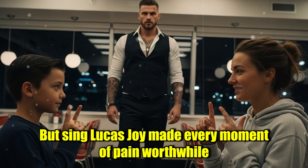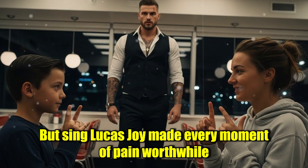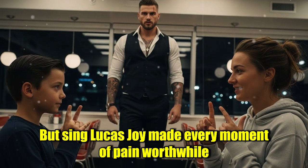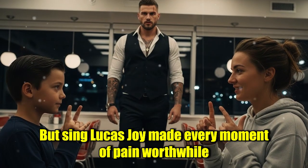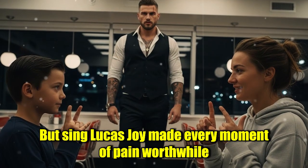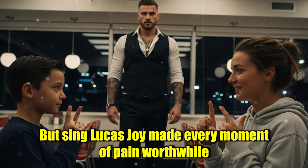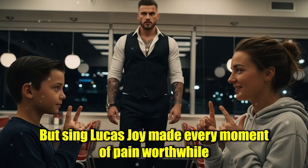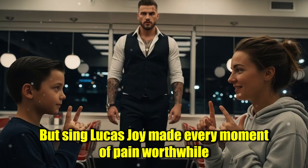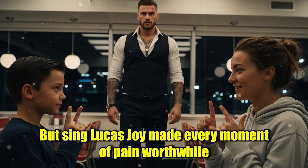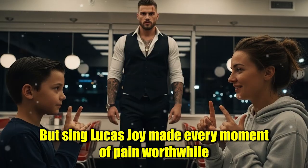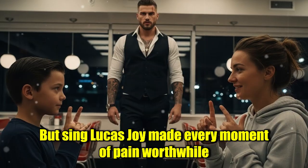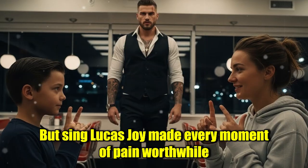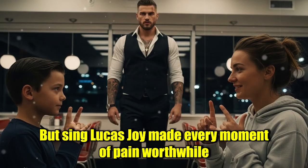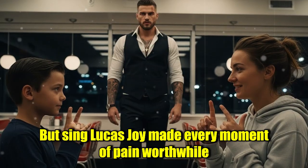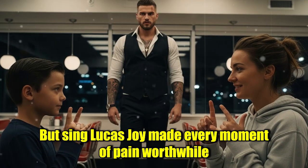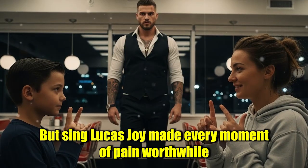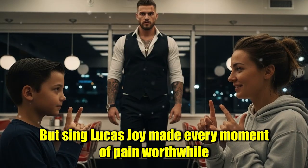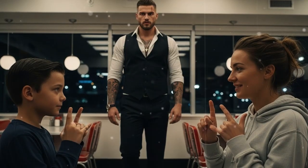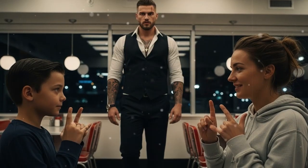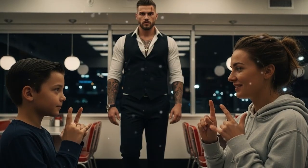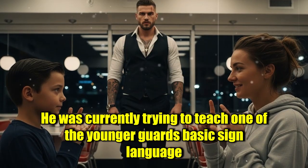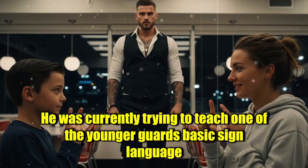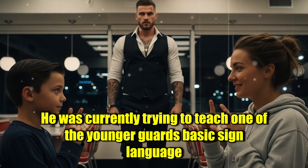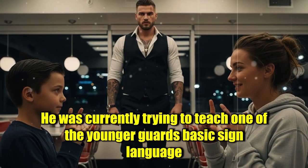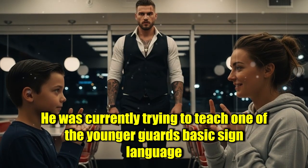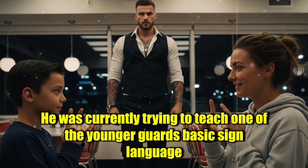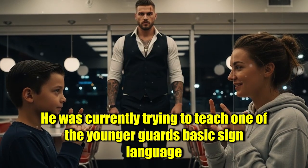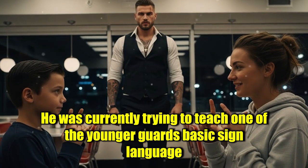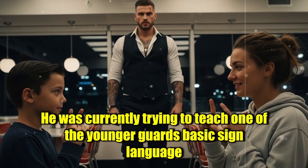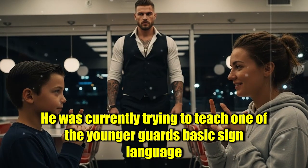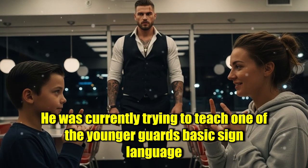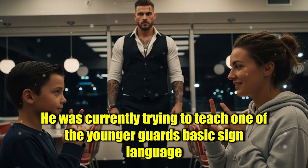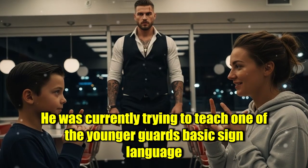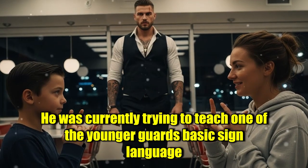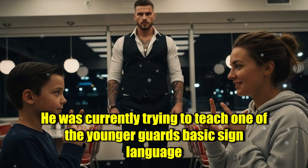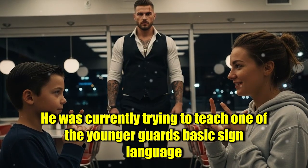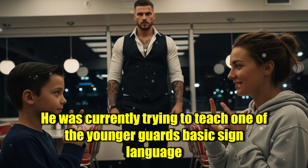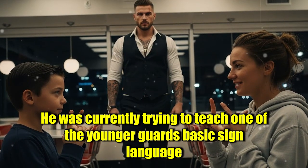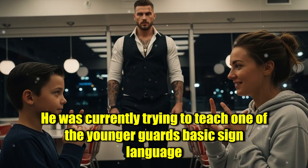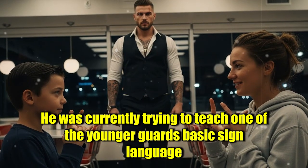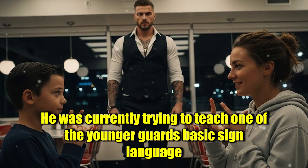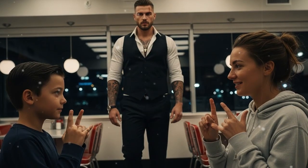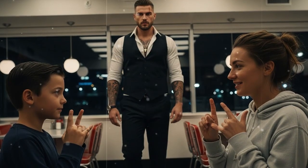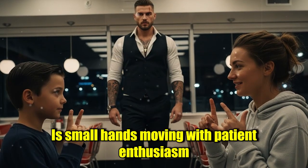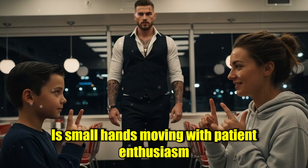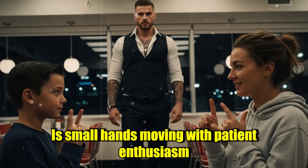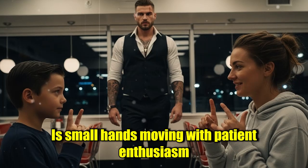made every moment of pain worthwhile. He was currently trying to teach one of the younger guards basic sign language, his small